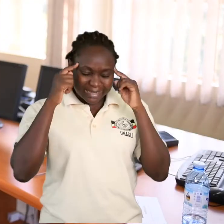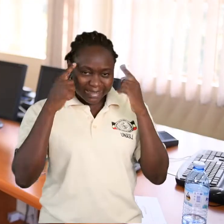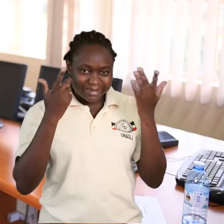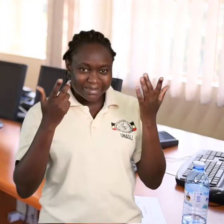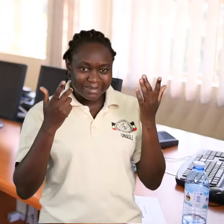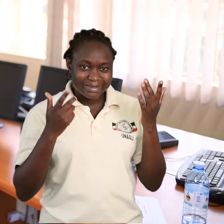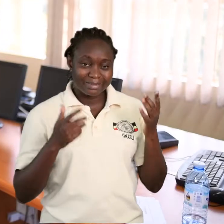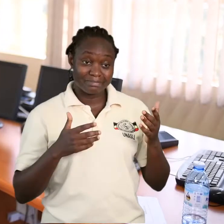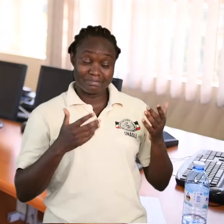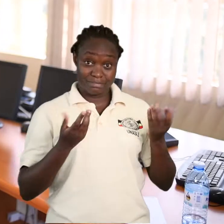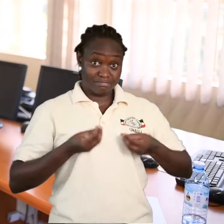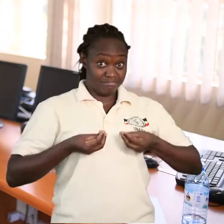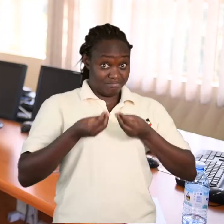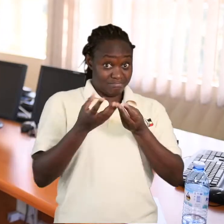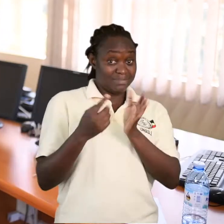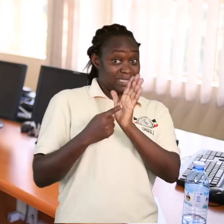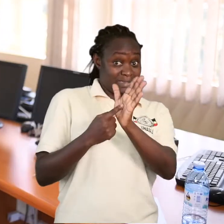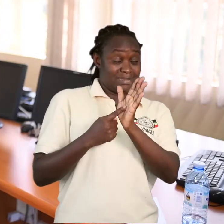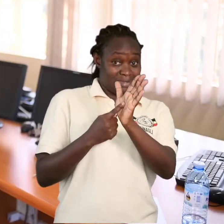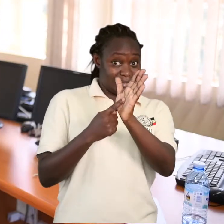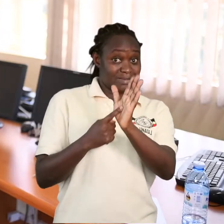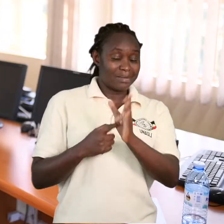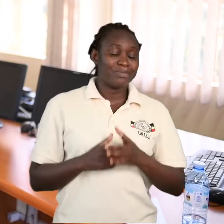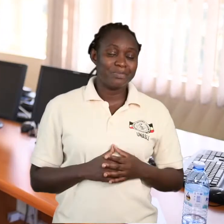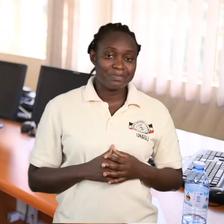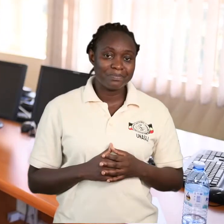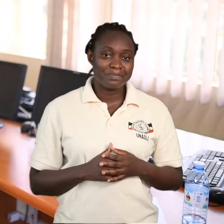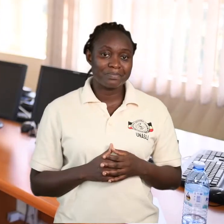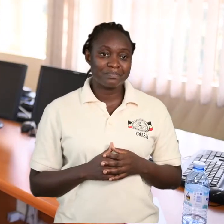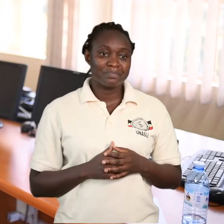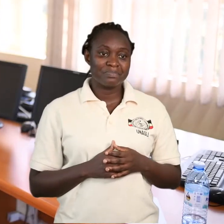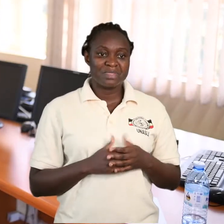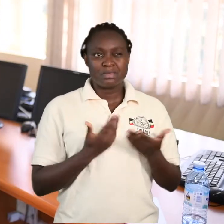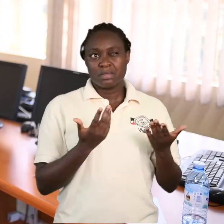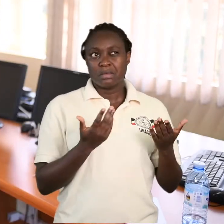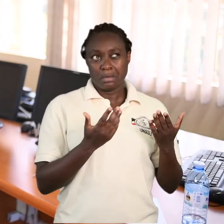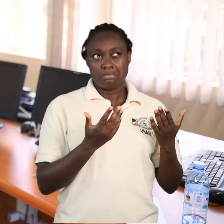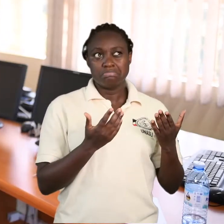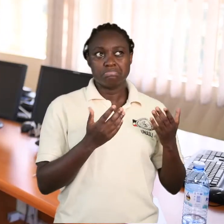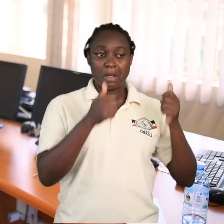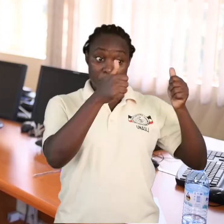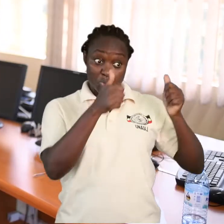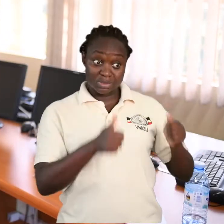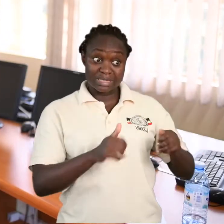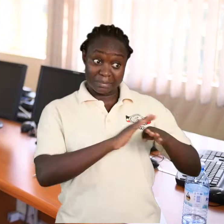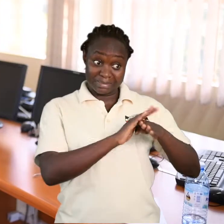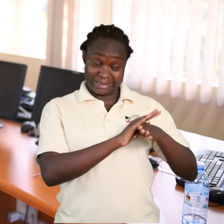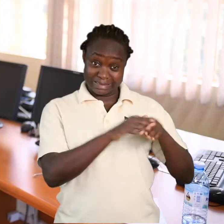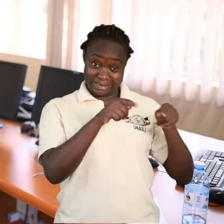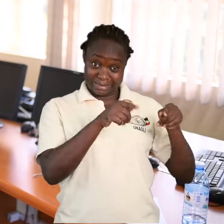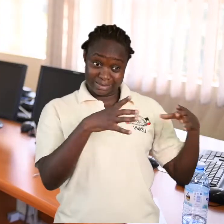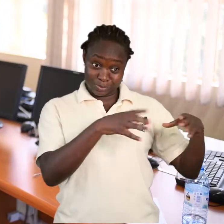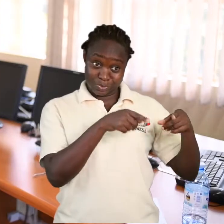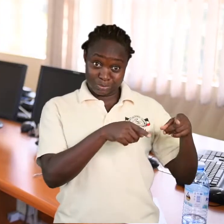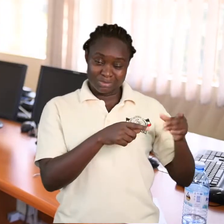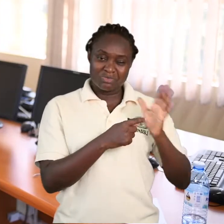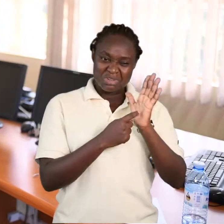I have one which I can think of, a commercial one. The commercial